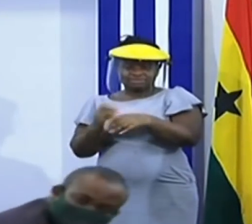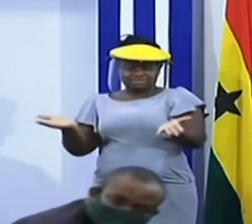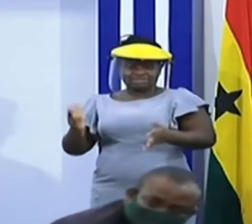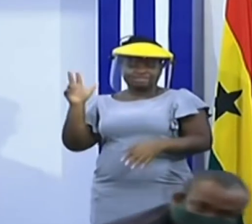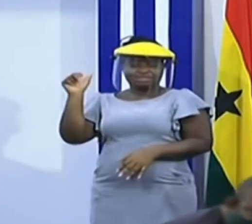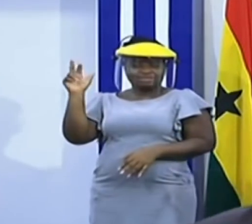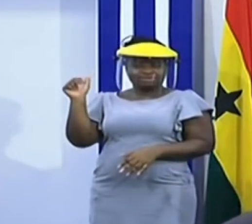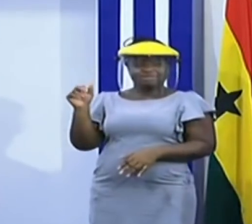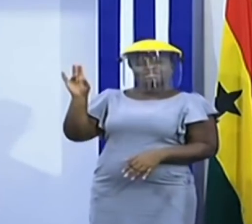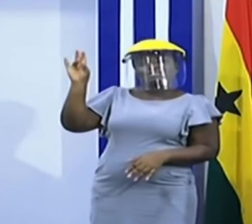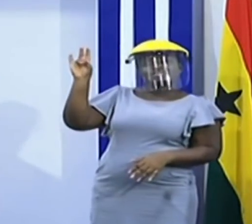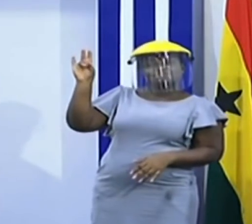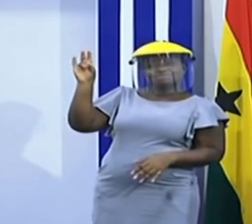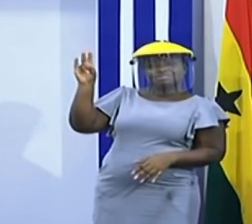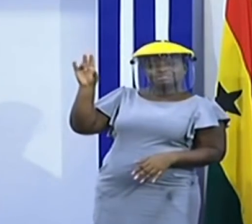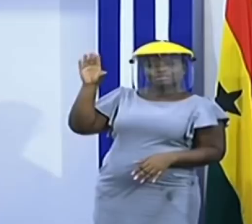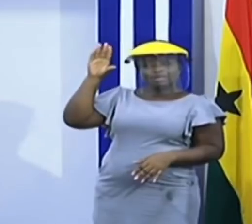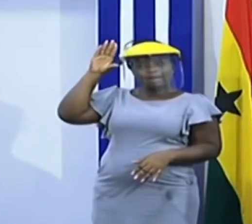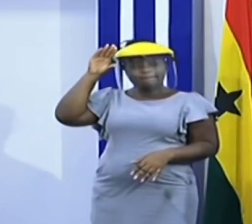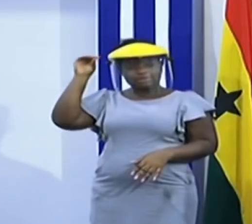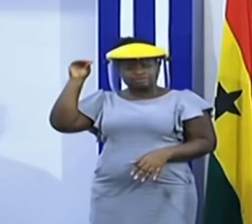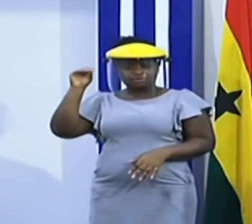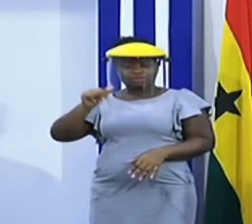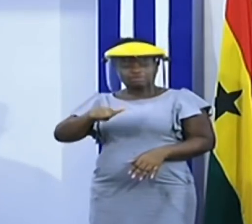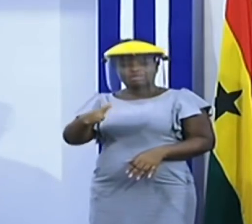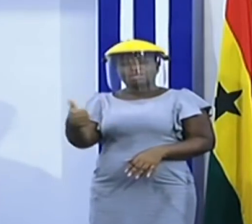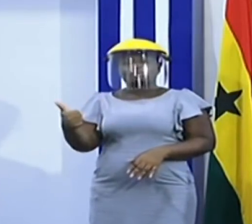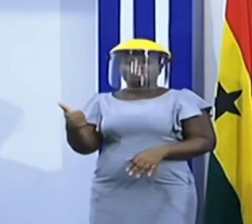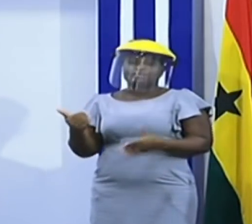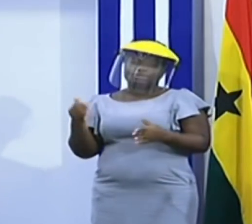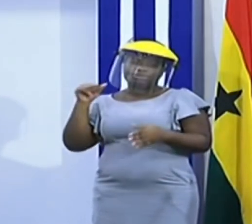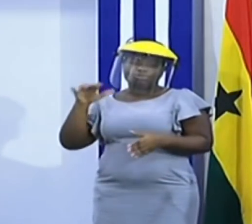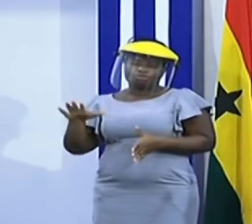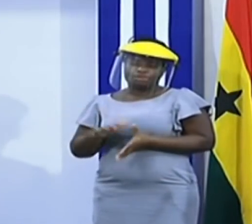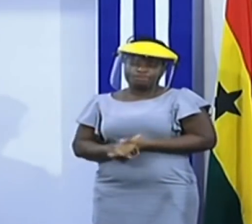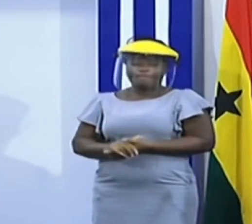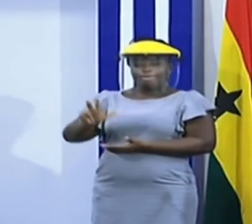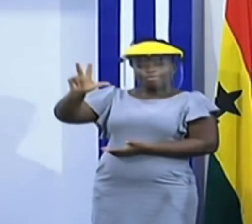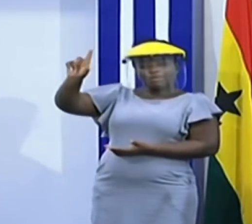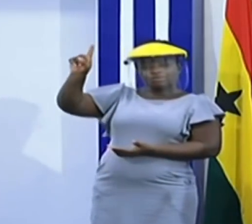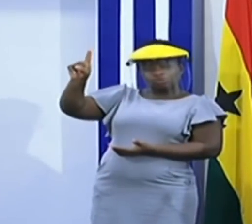17 of them are males and the rest are females. And of the 31,